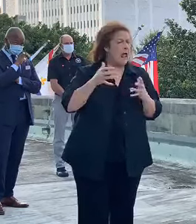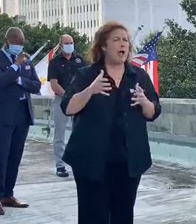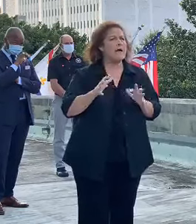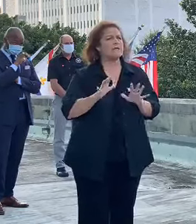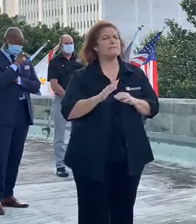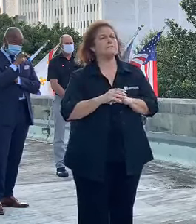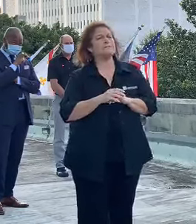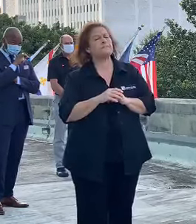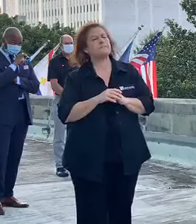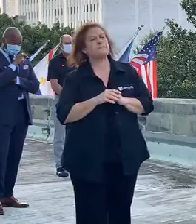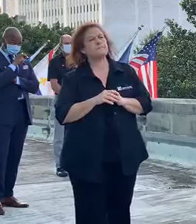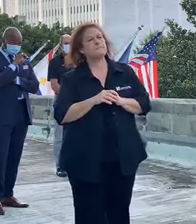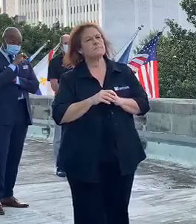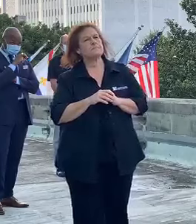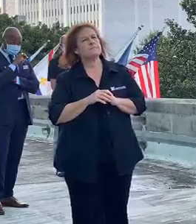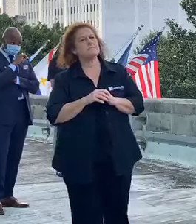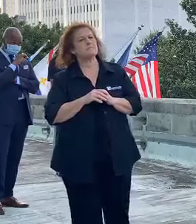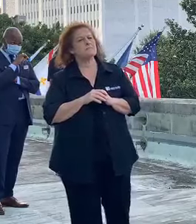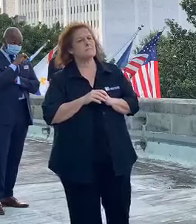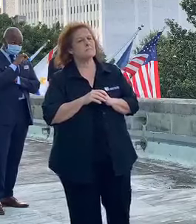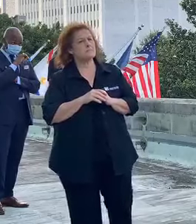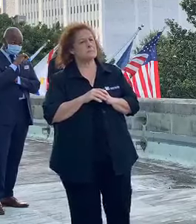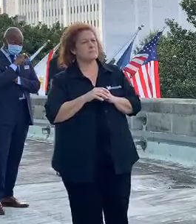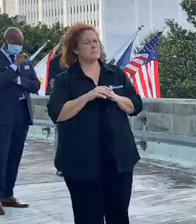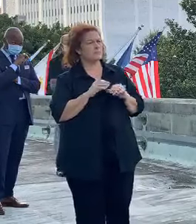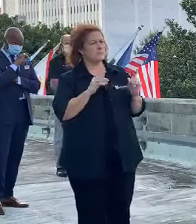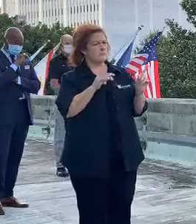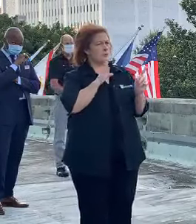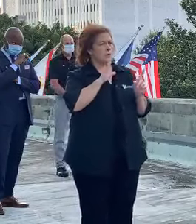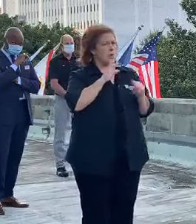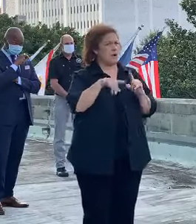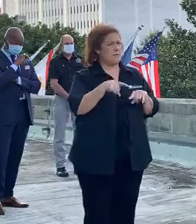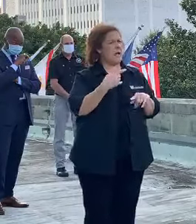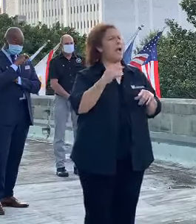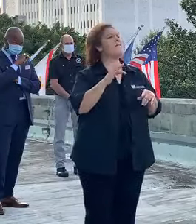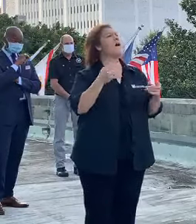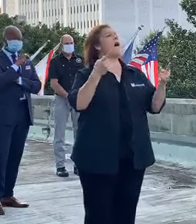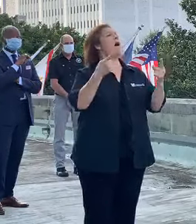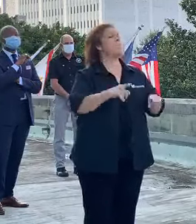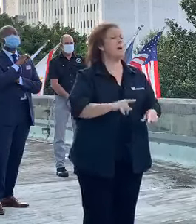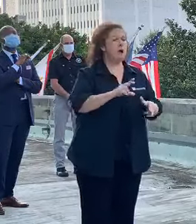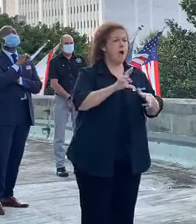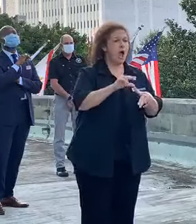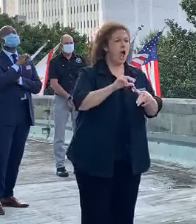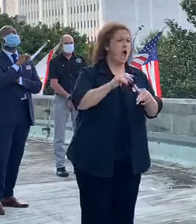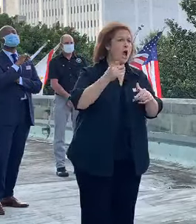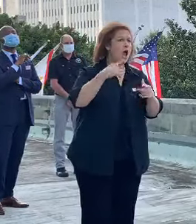After a hurricane comes,